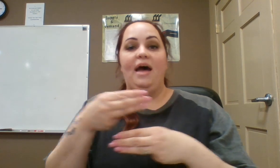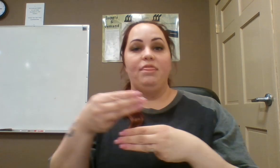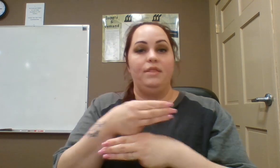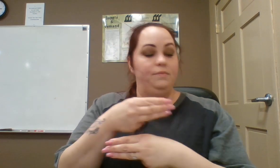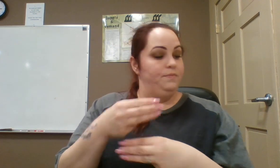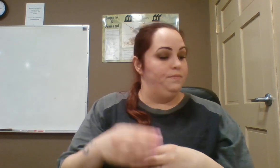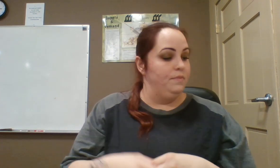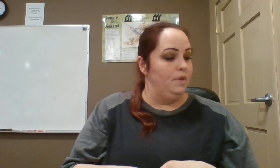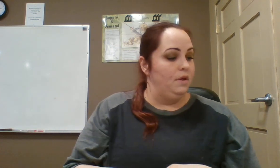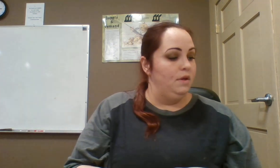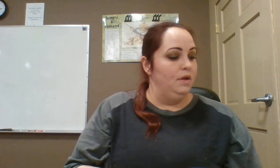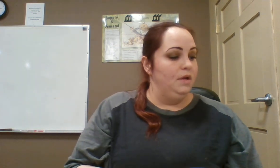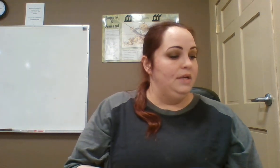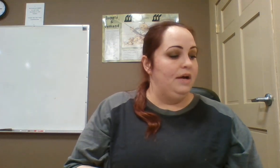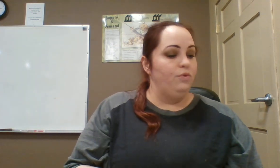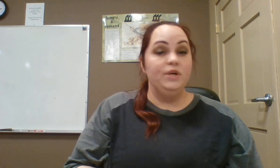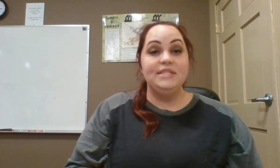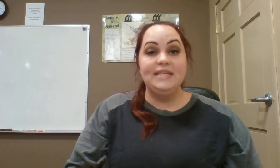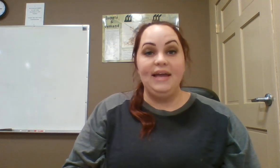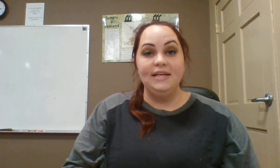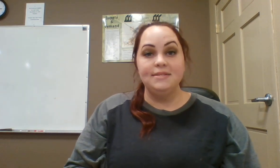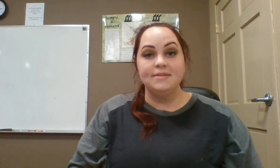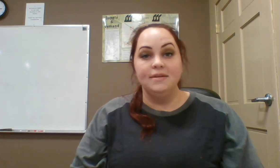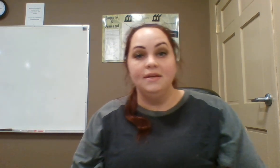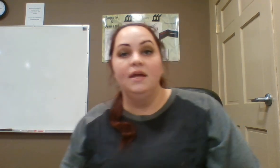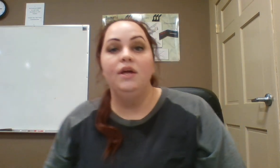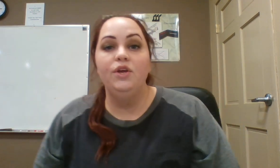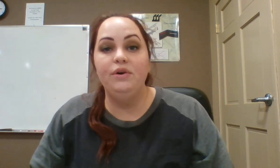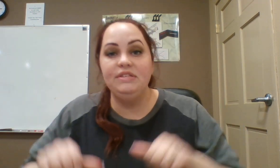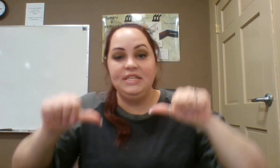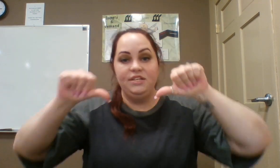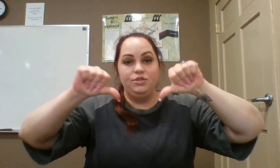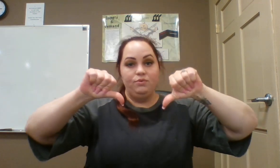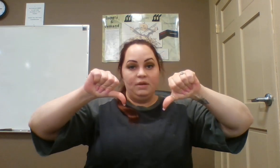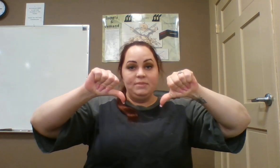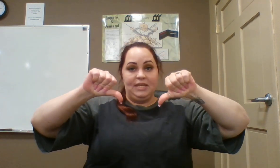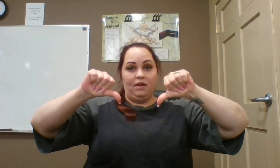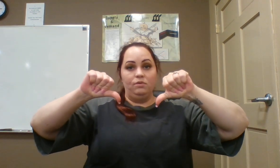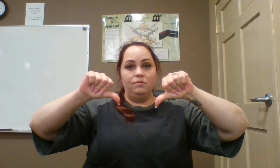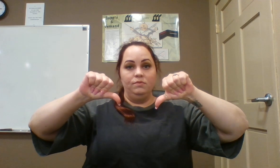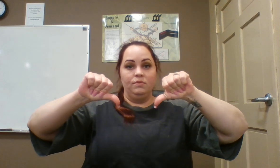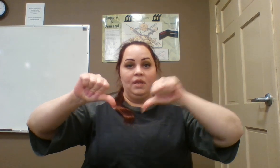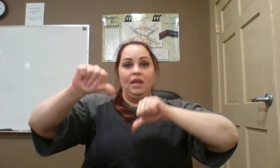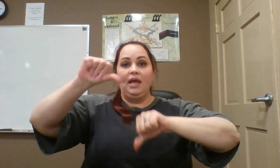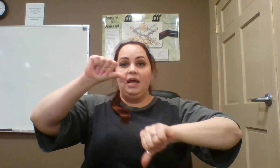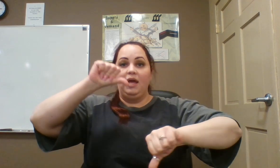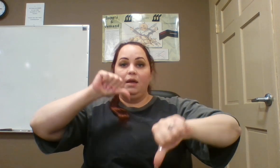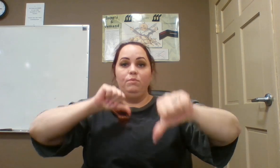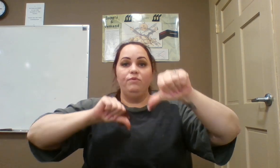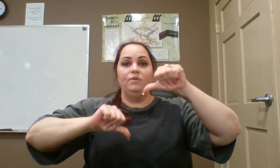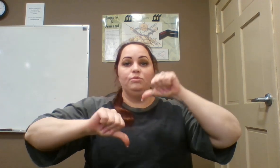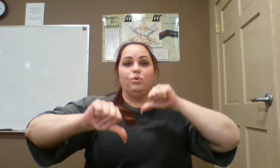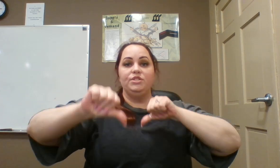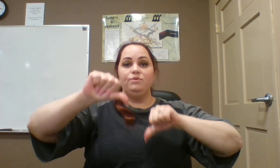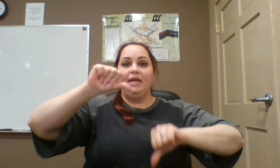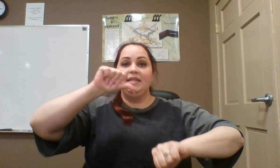Math. Now the word science, you're going to take 2 thumbs down and move them towards you like